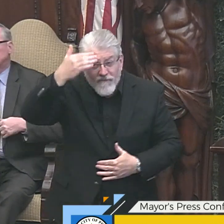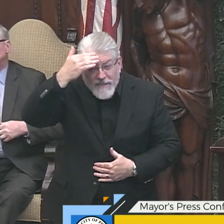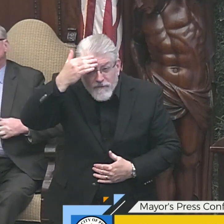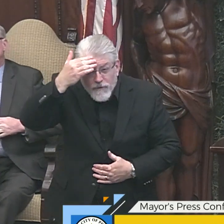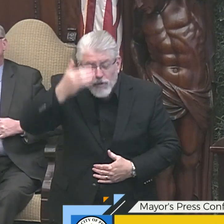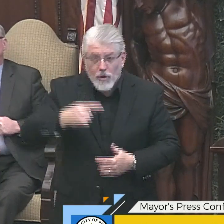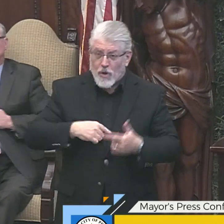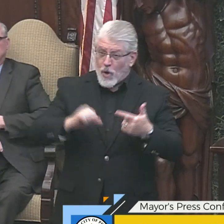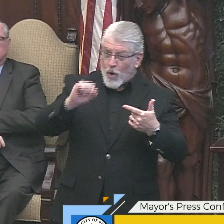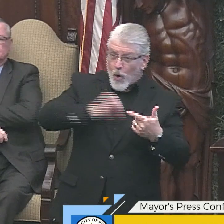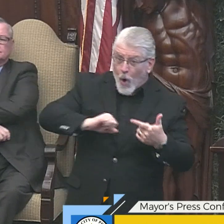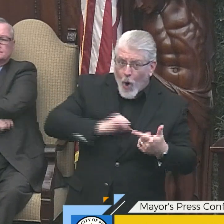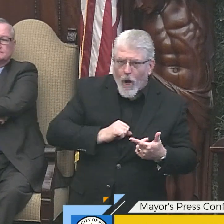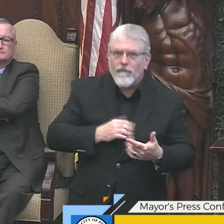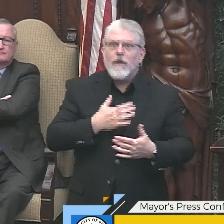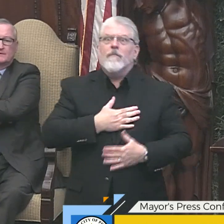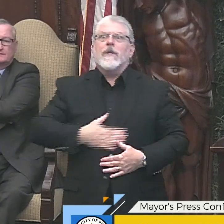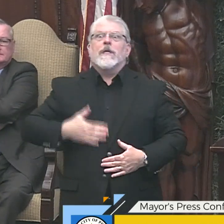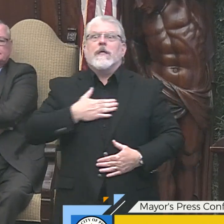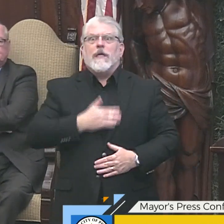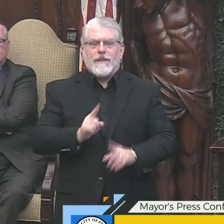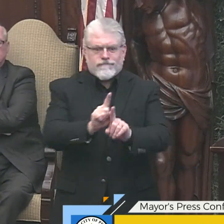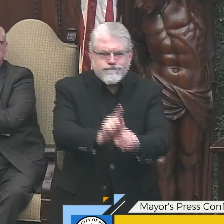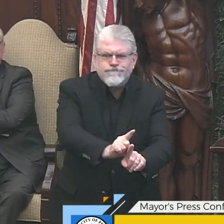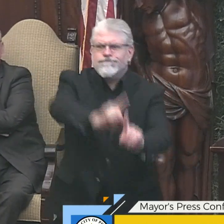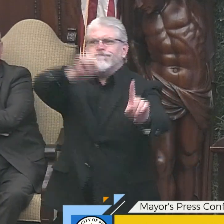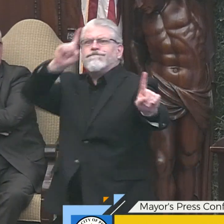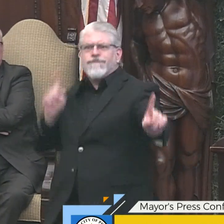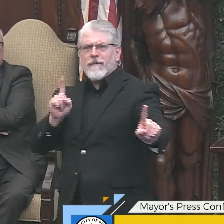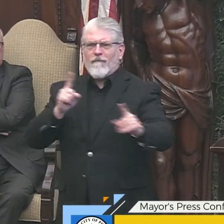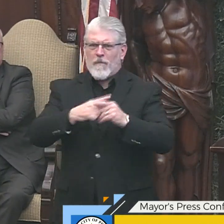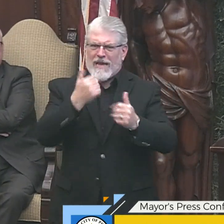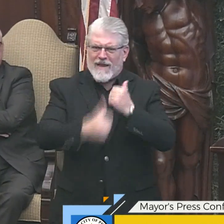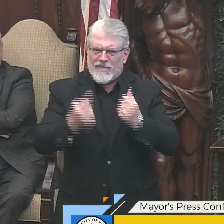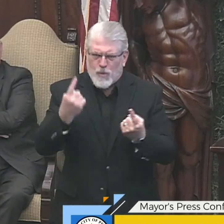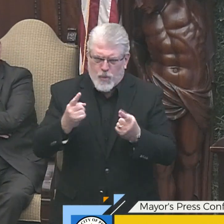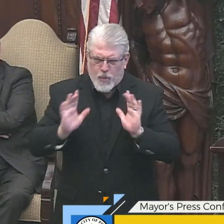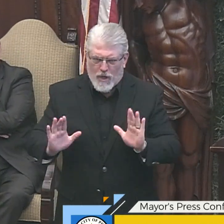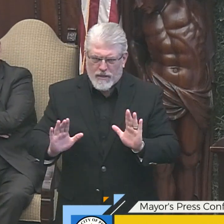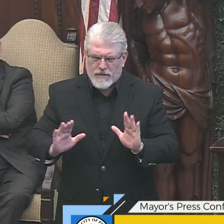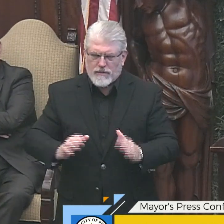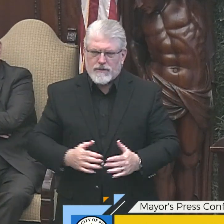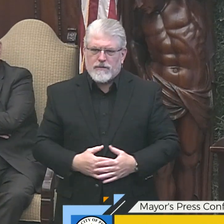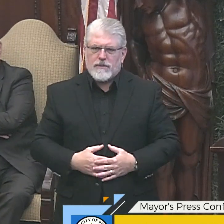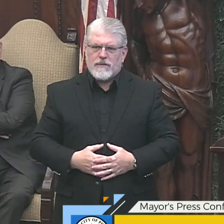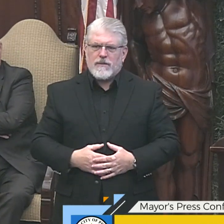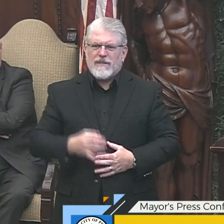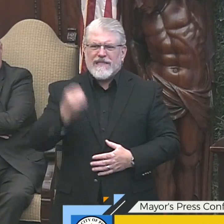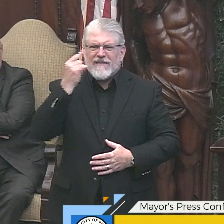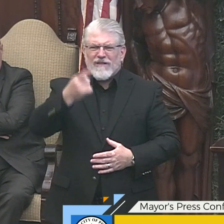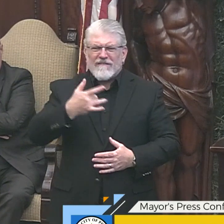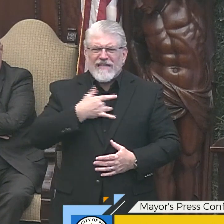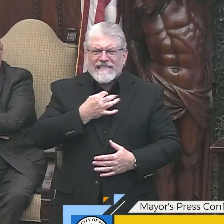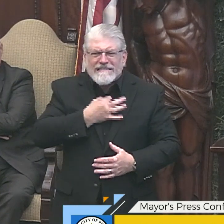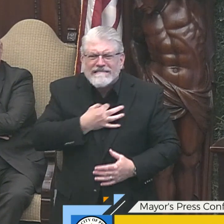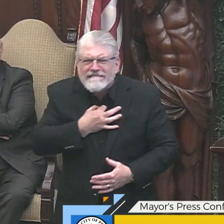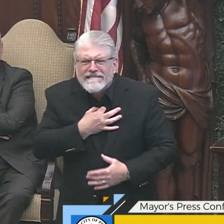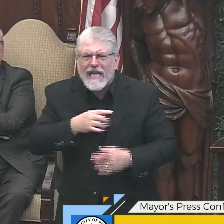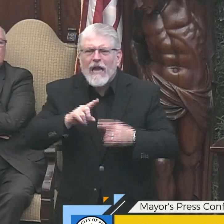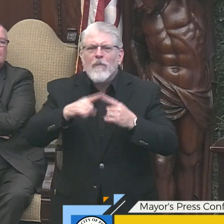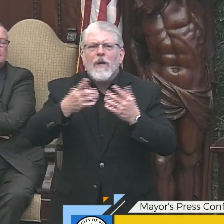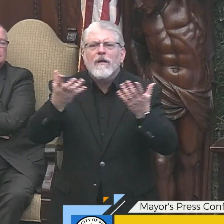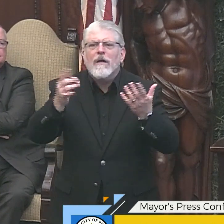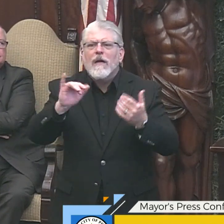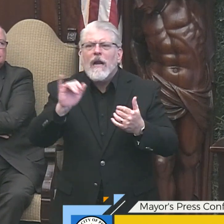people. Now, just a reminder, for people who have questions about these clinical symptoms, who want information from a